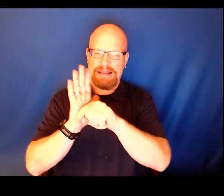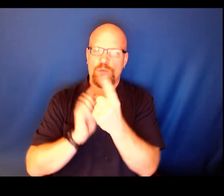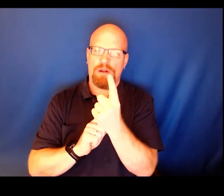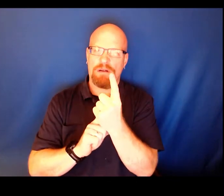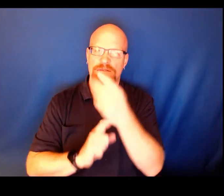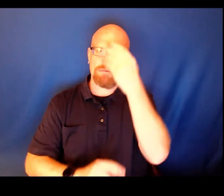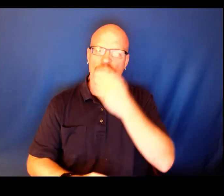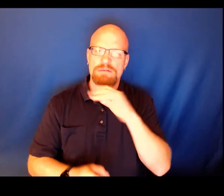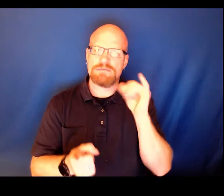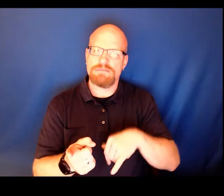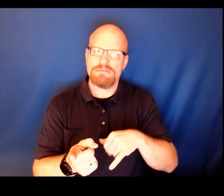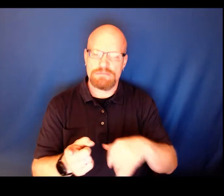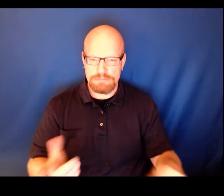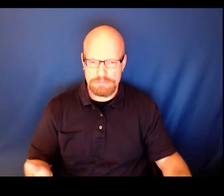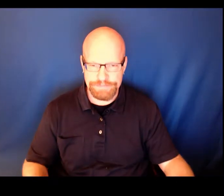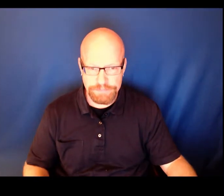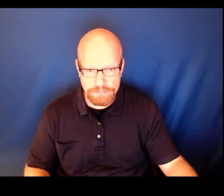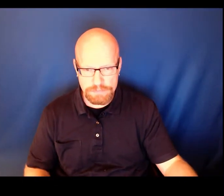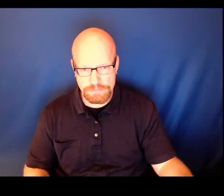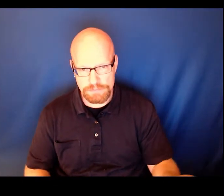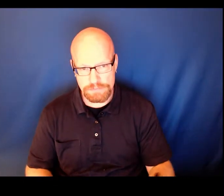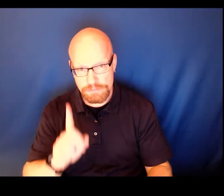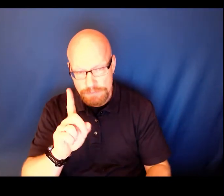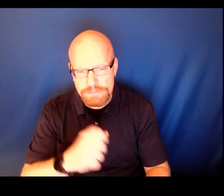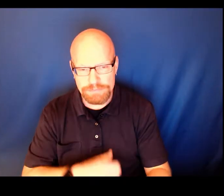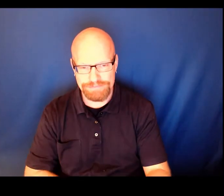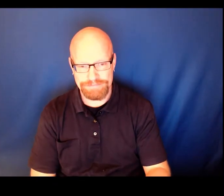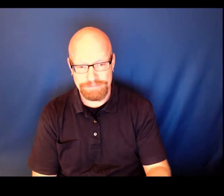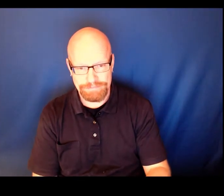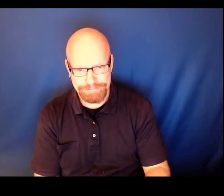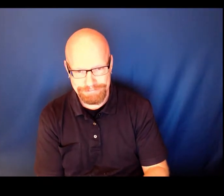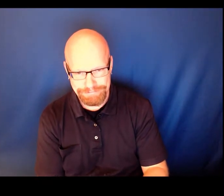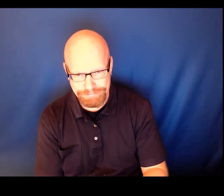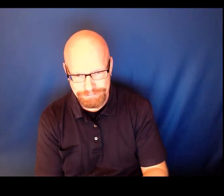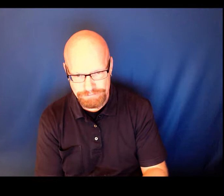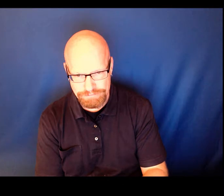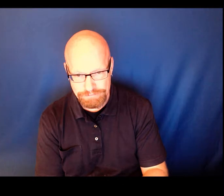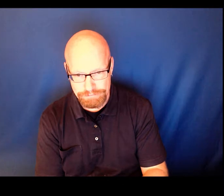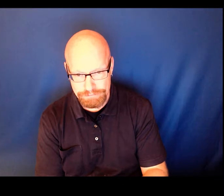Now, with a negative term, it's -1.